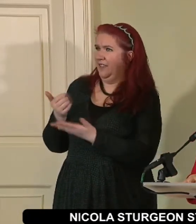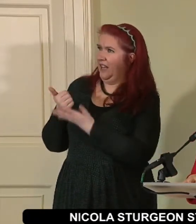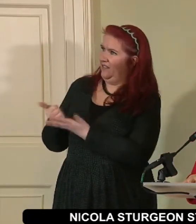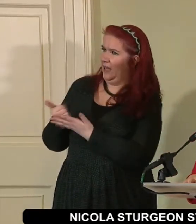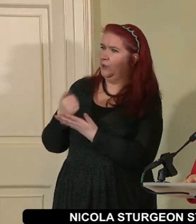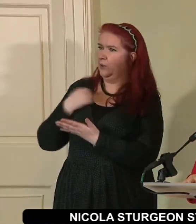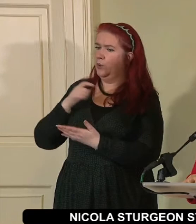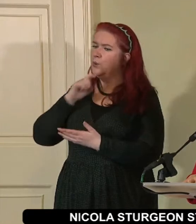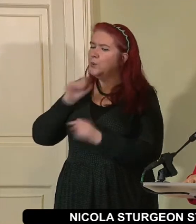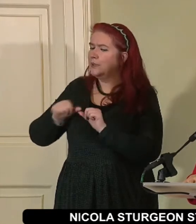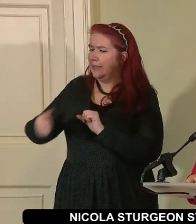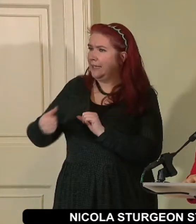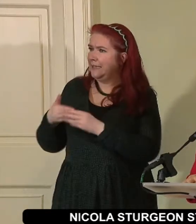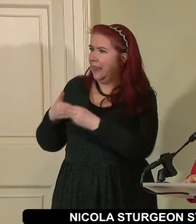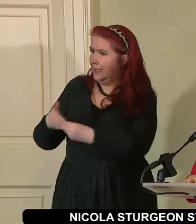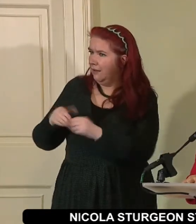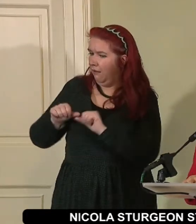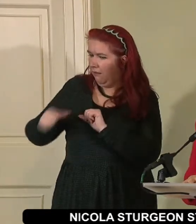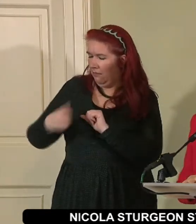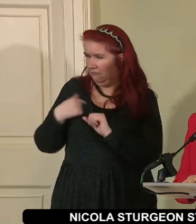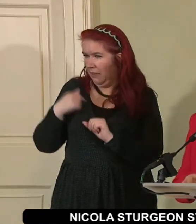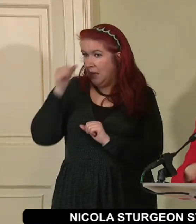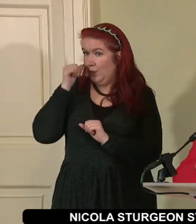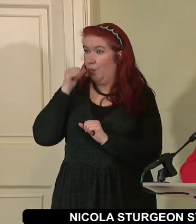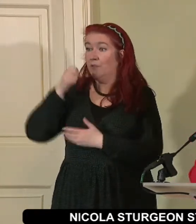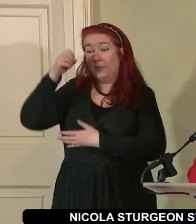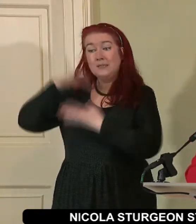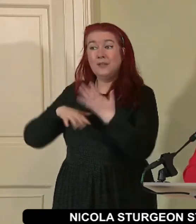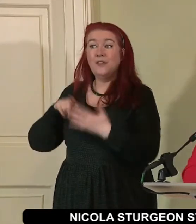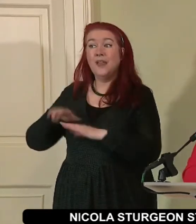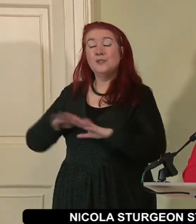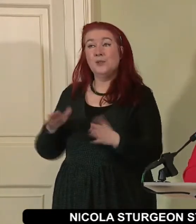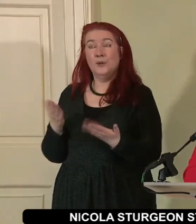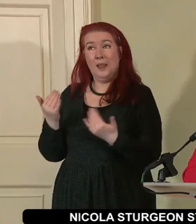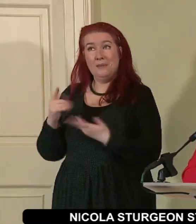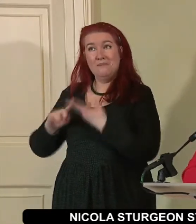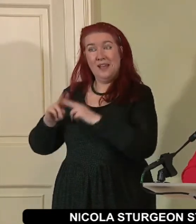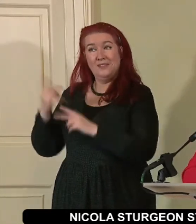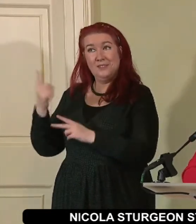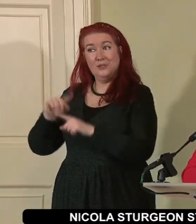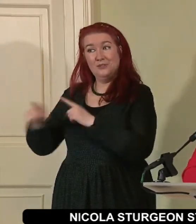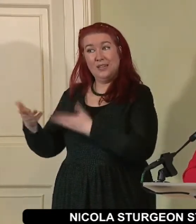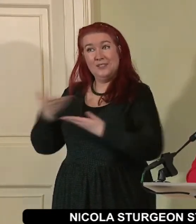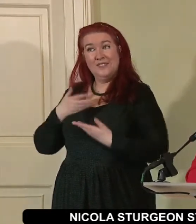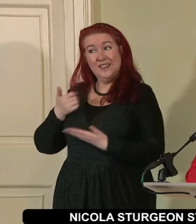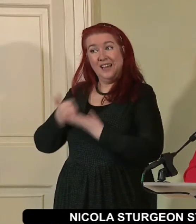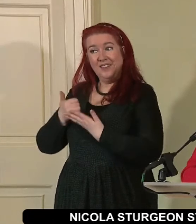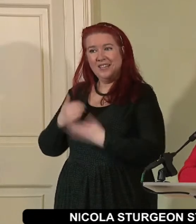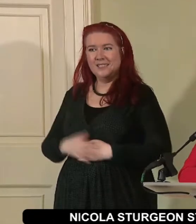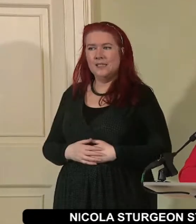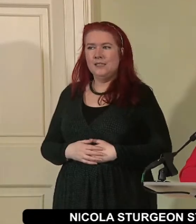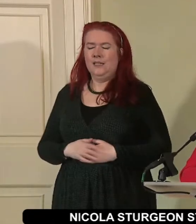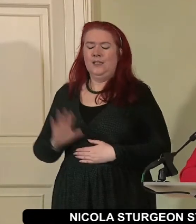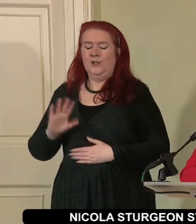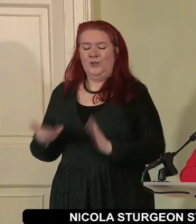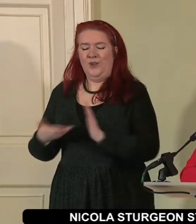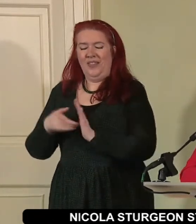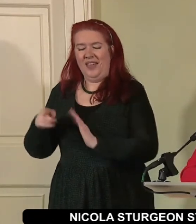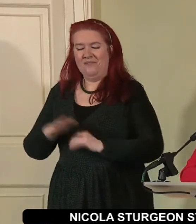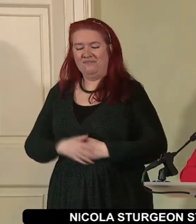my successor. I know from experience that's not always something that is welcome. Don't report that bit.